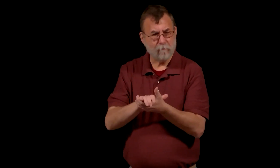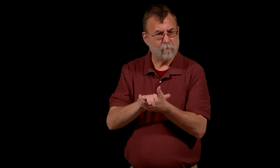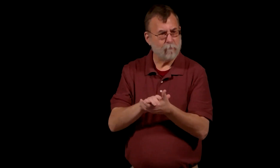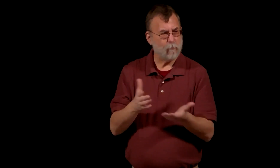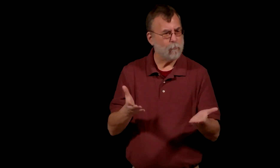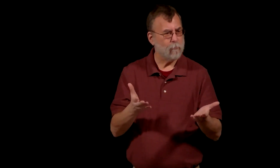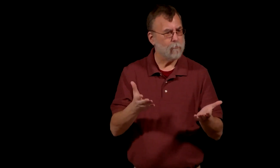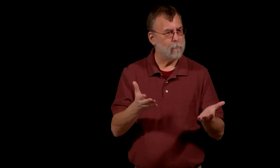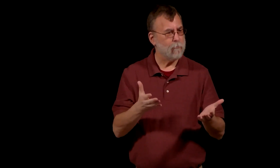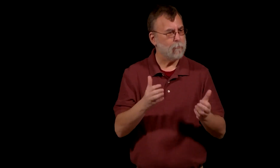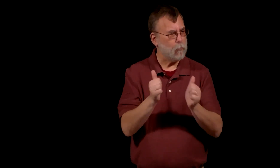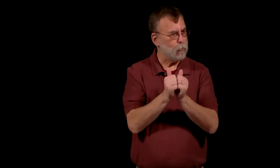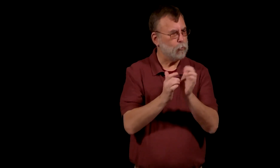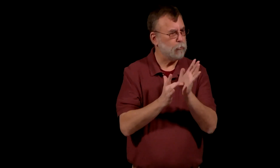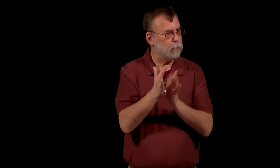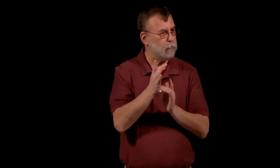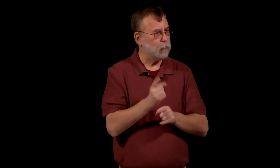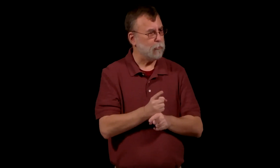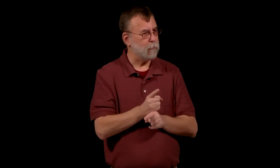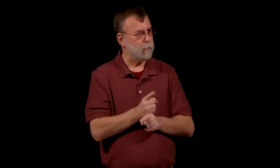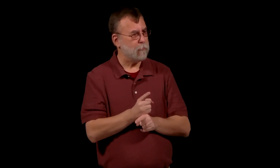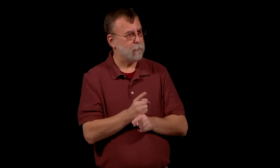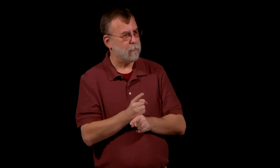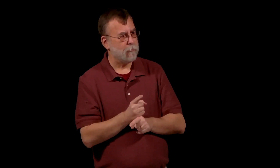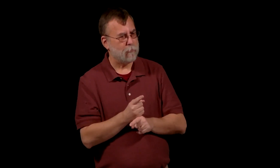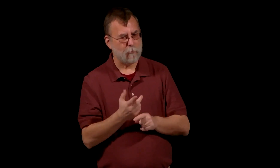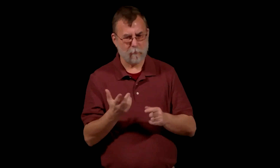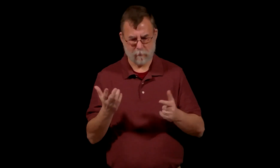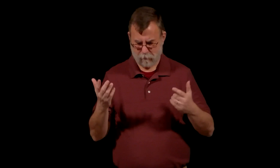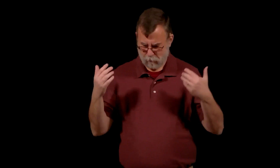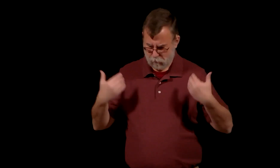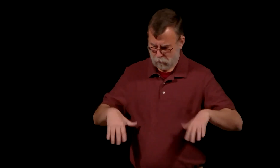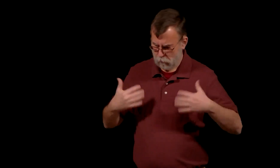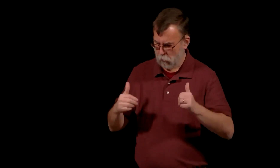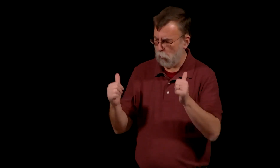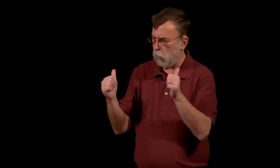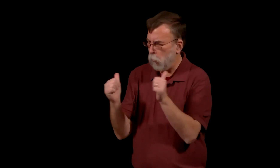And we have to continue to believe in what? With Jesus, right?